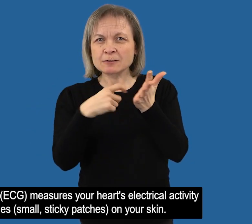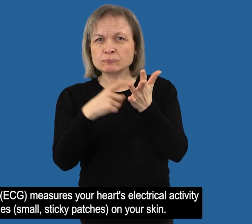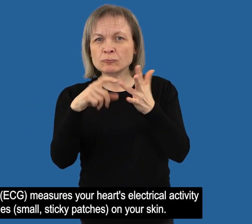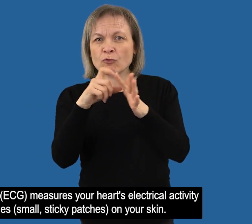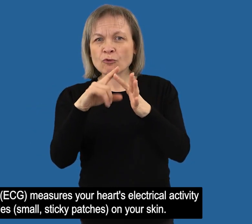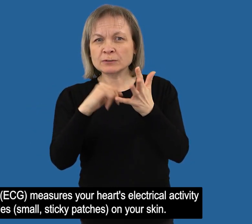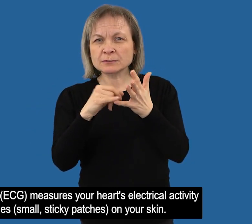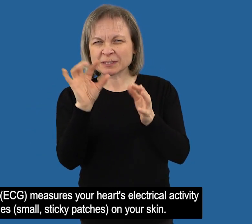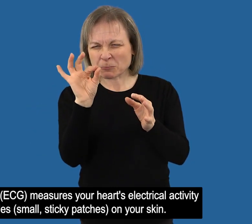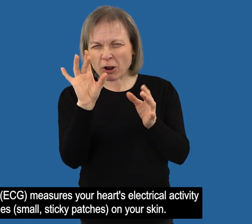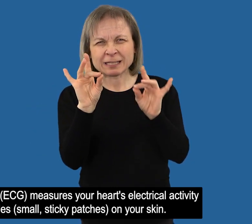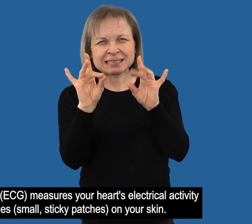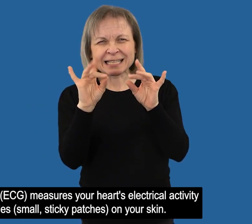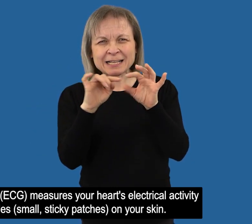sticky patches, on your skin.